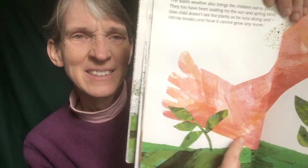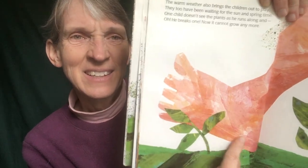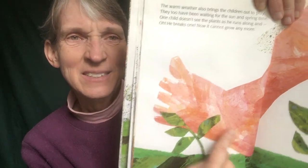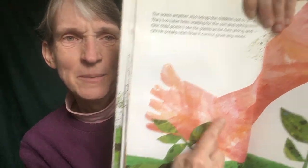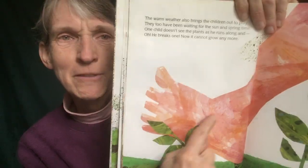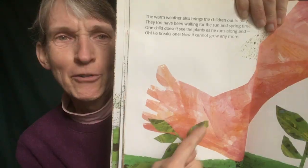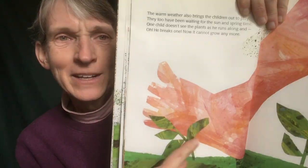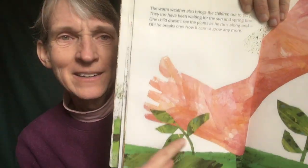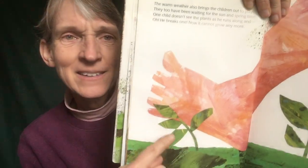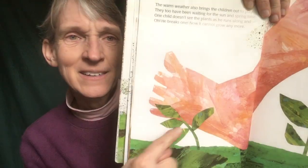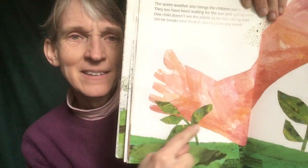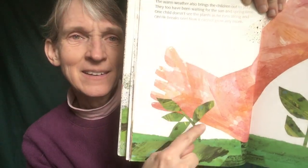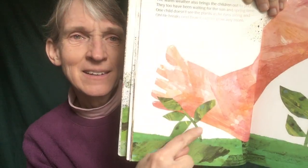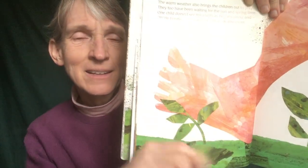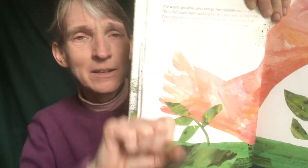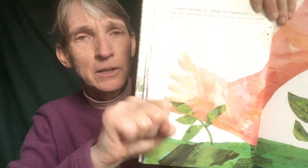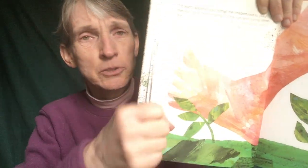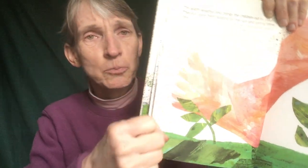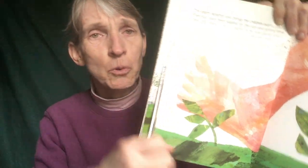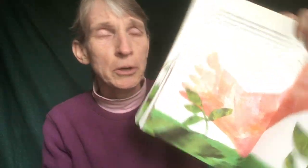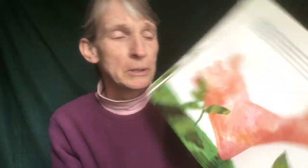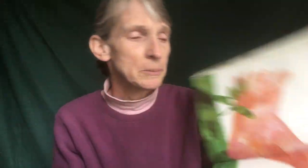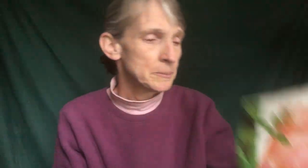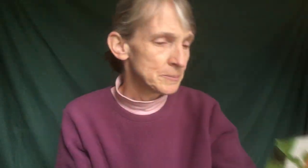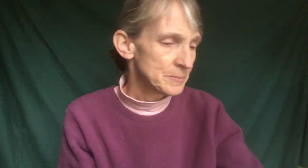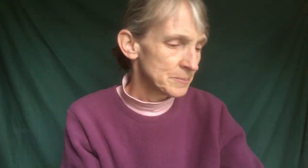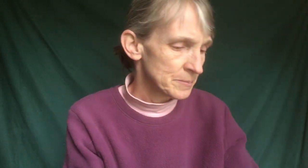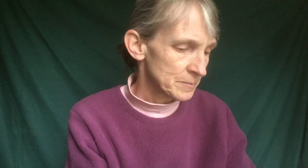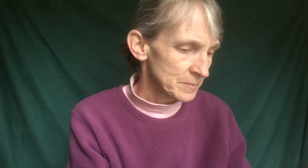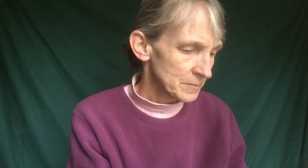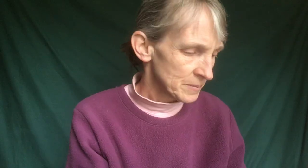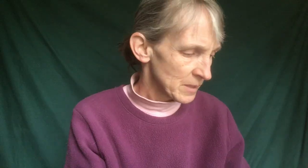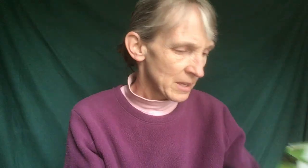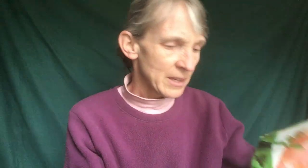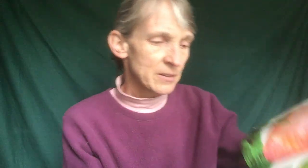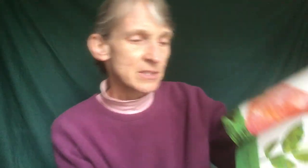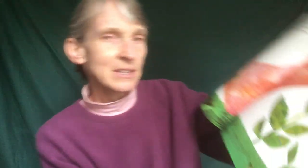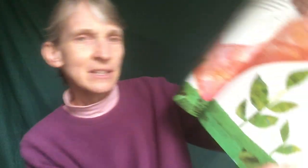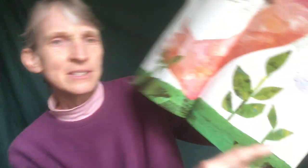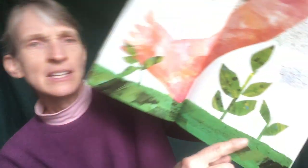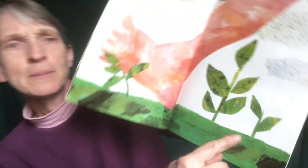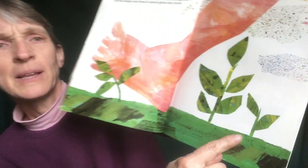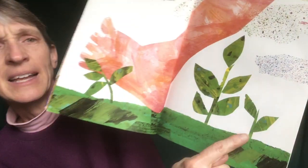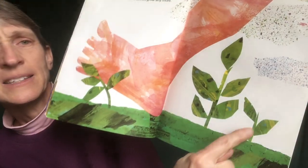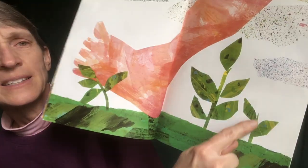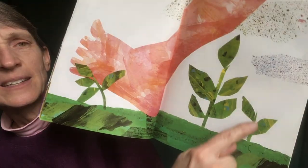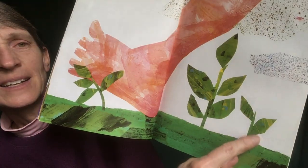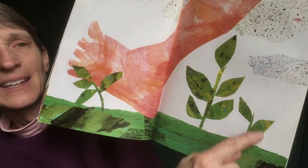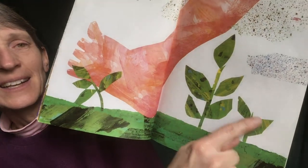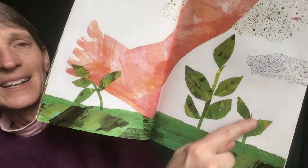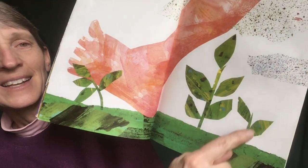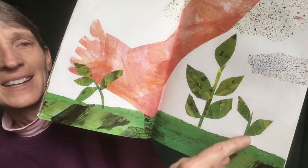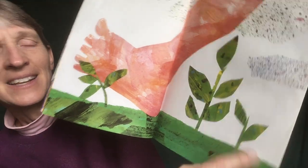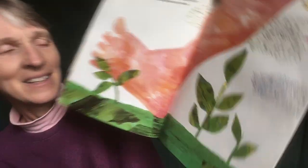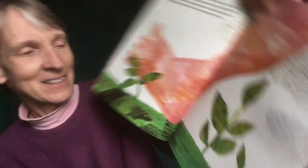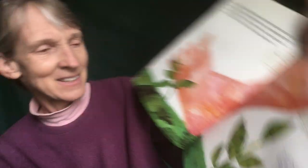There's a big foot. Oh, it's broken. Here's the little seed plant.